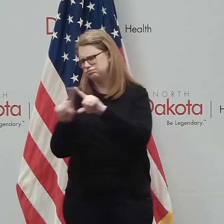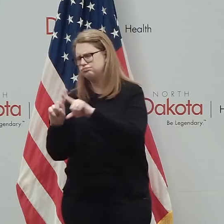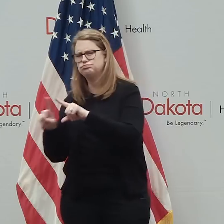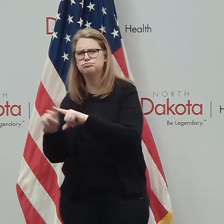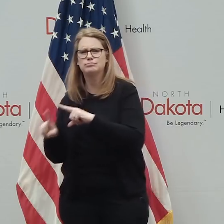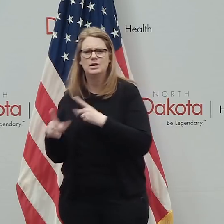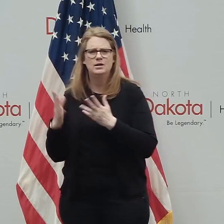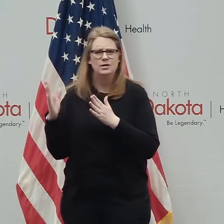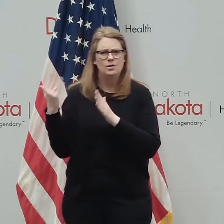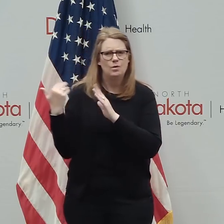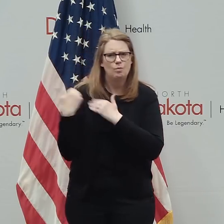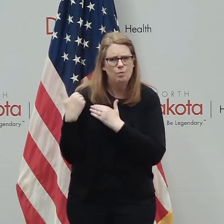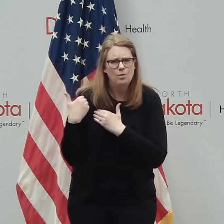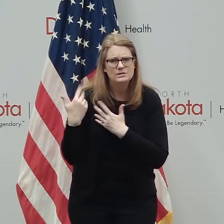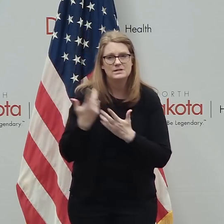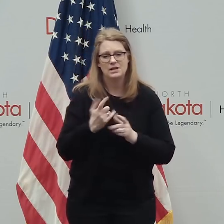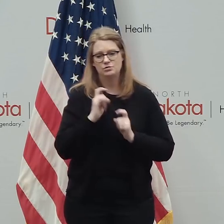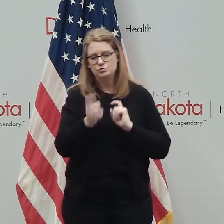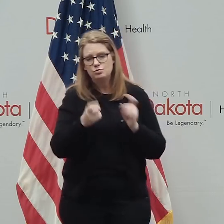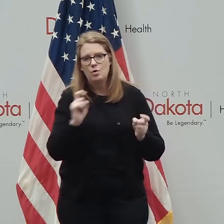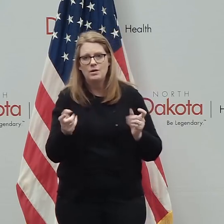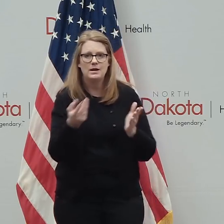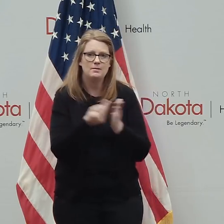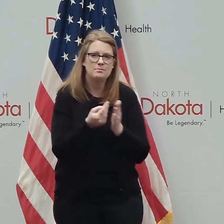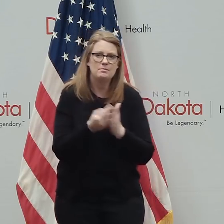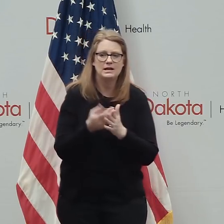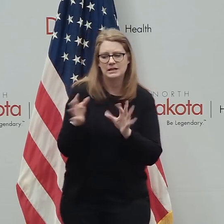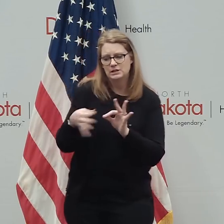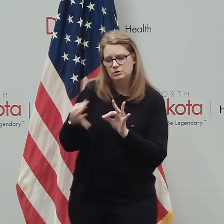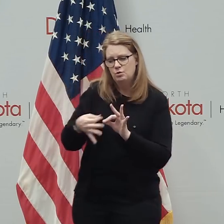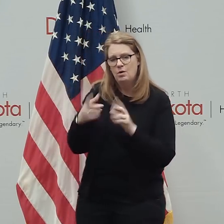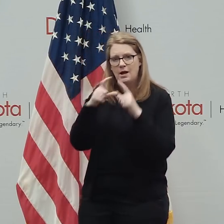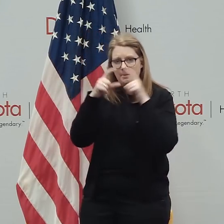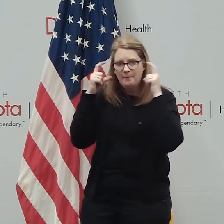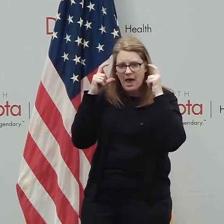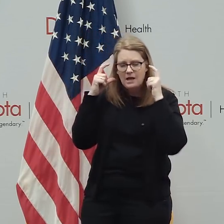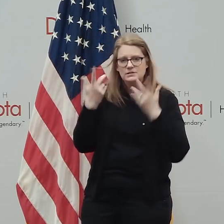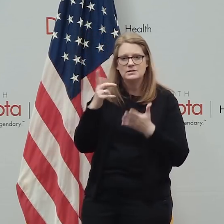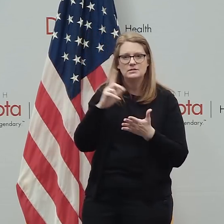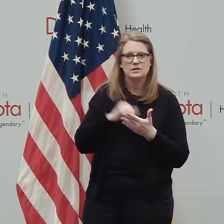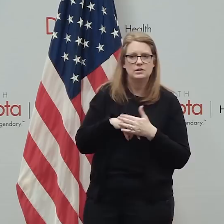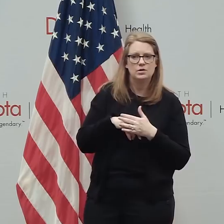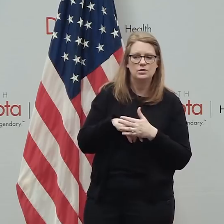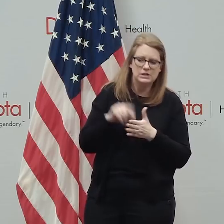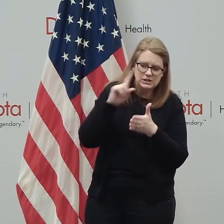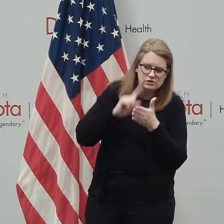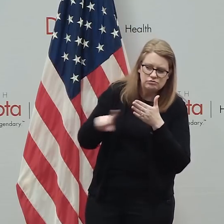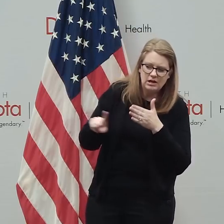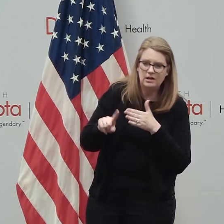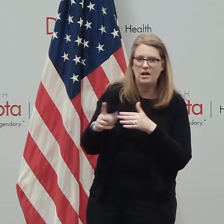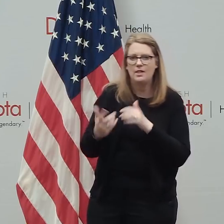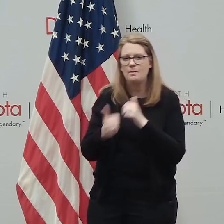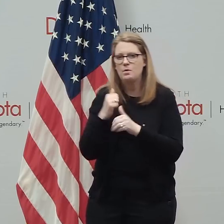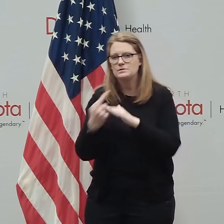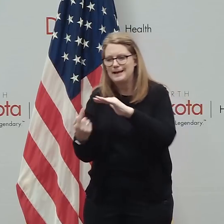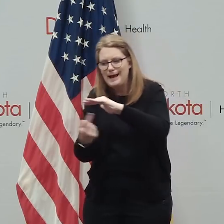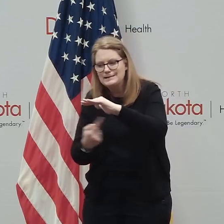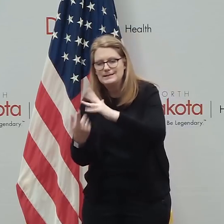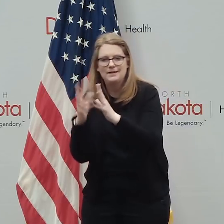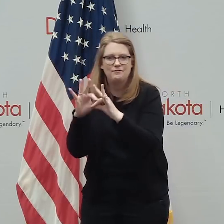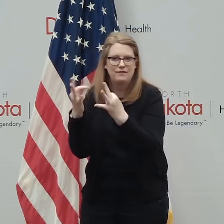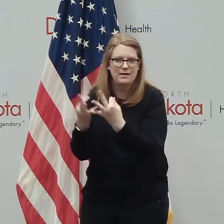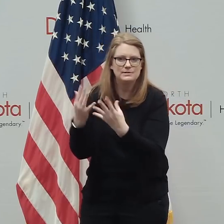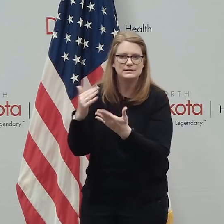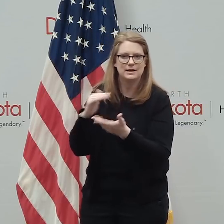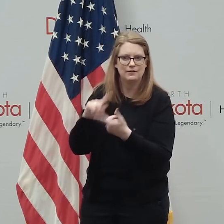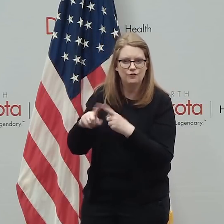roles. They're donating money, they're sewing masks, they're volunteering at food banks, they're checking in on the most isolated family members and friends, and they're